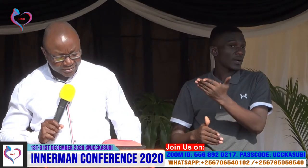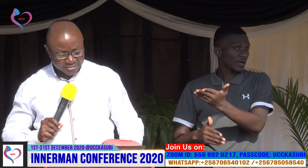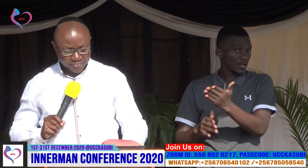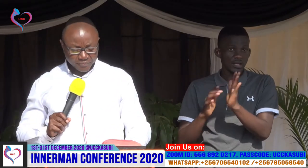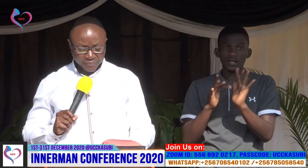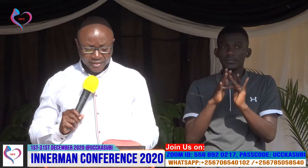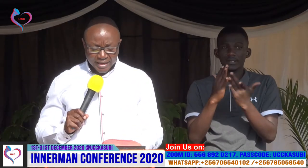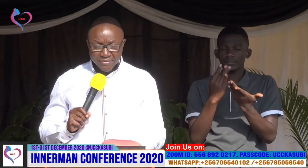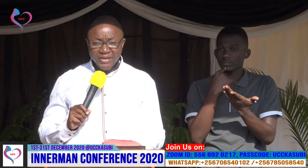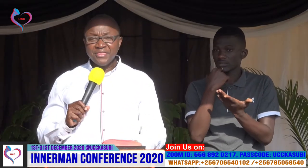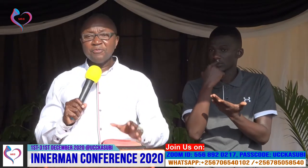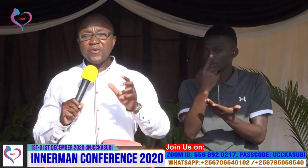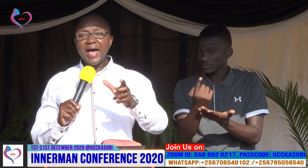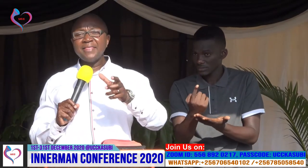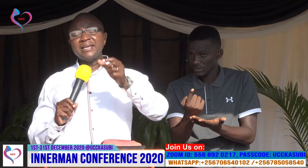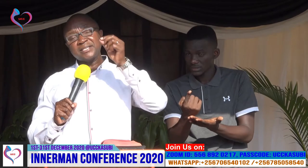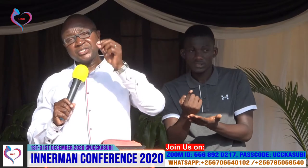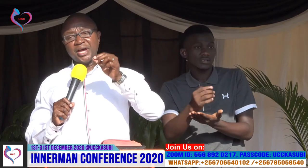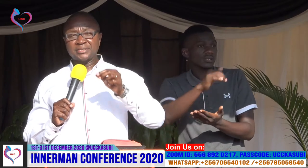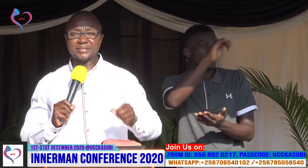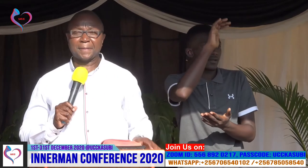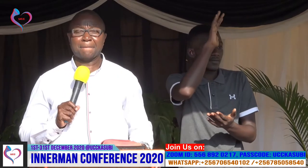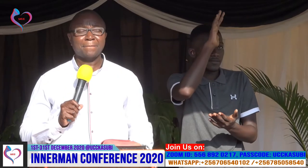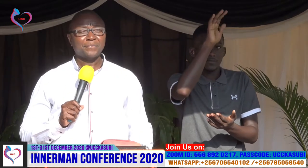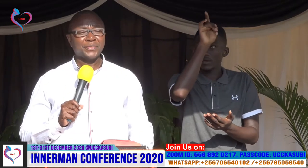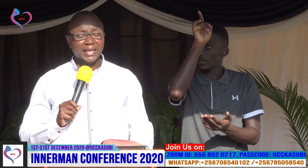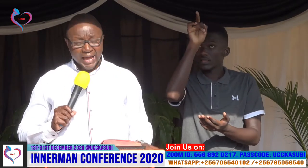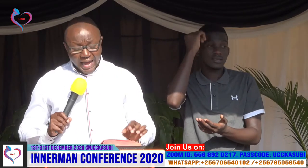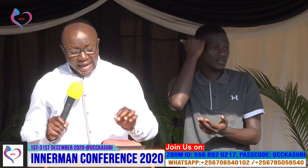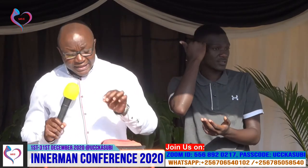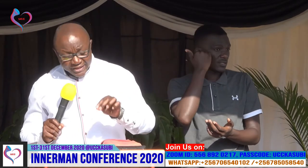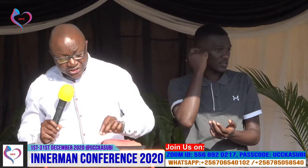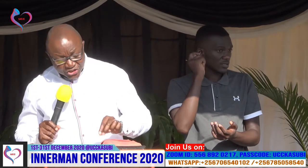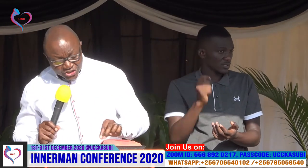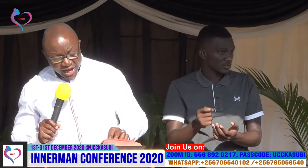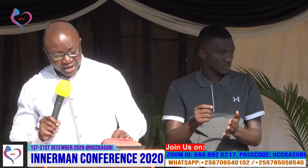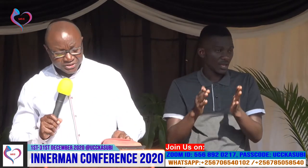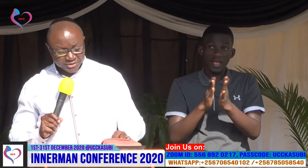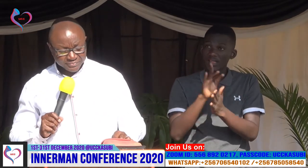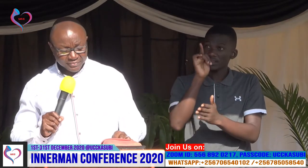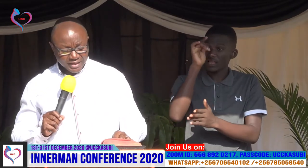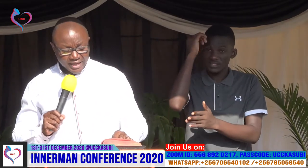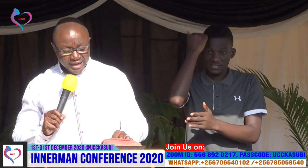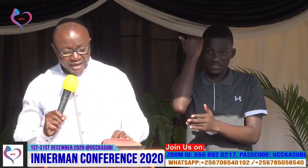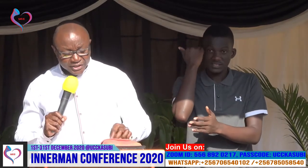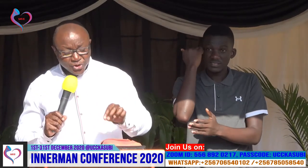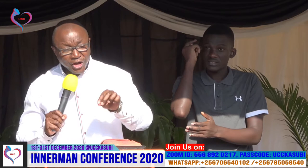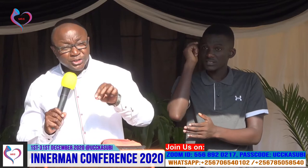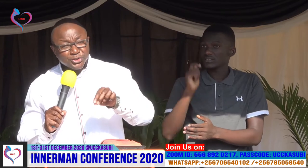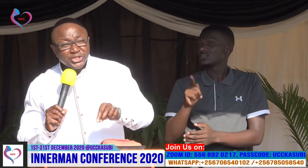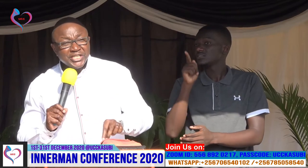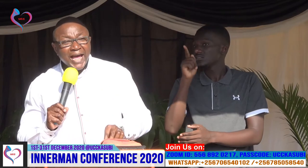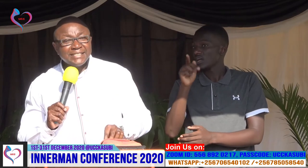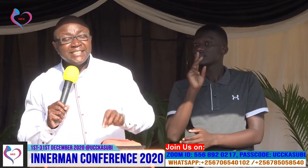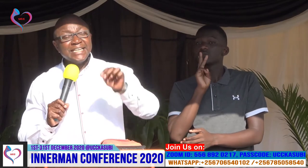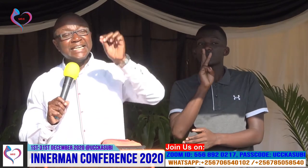telling us that the Father is a judge. And this judge is going